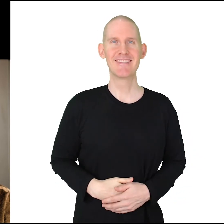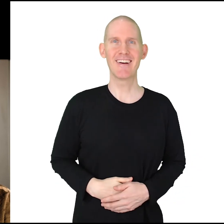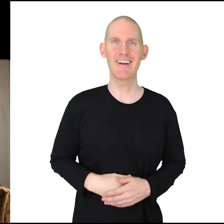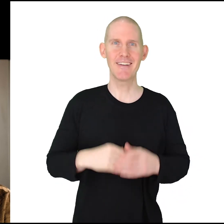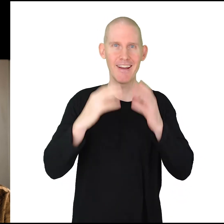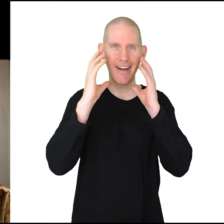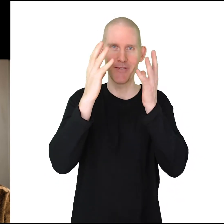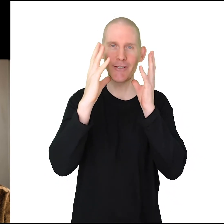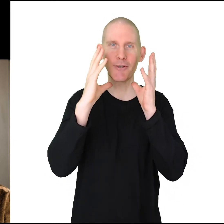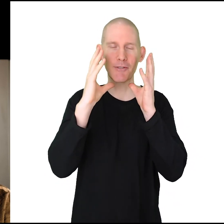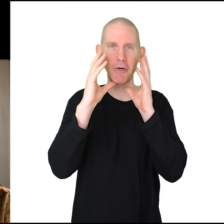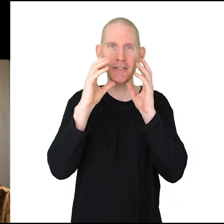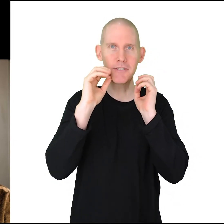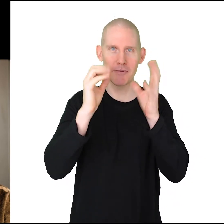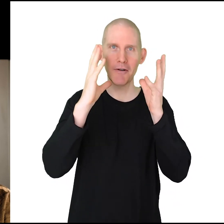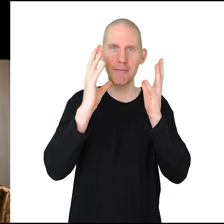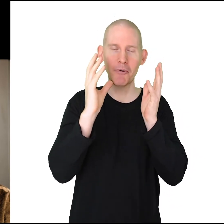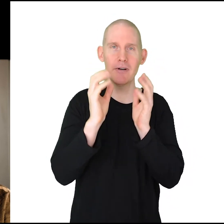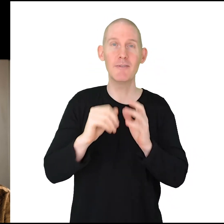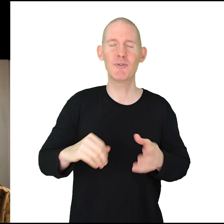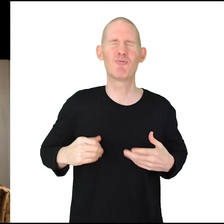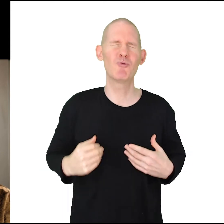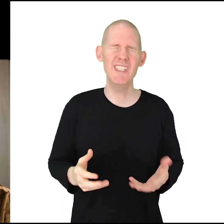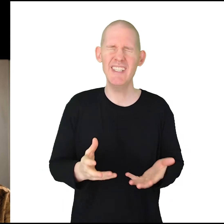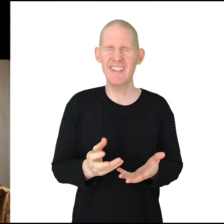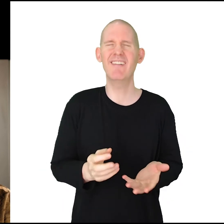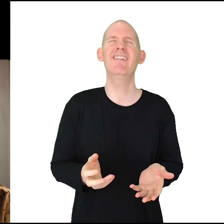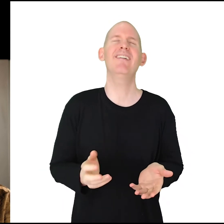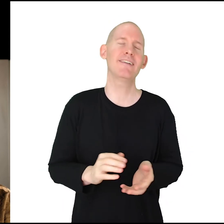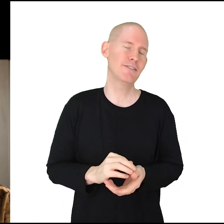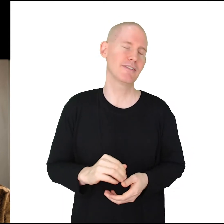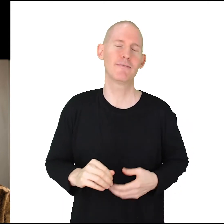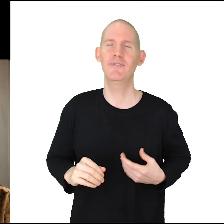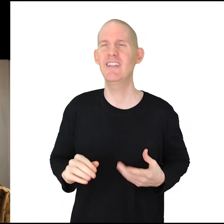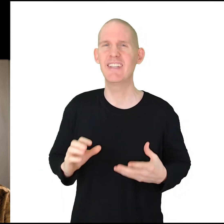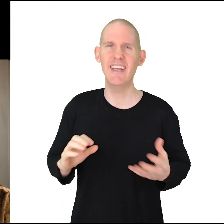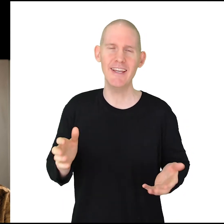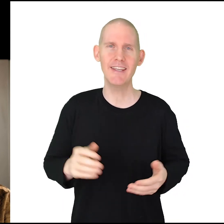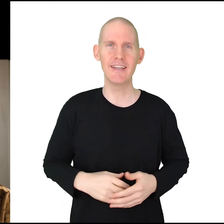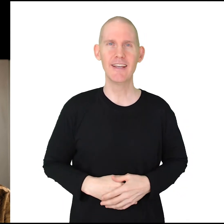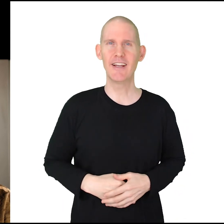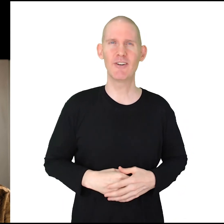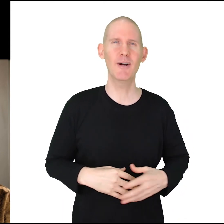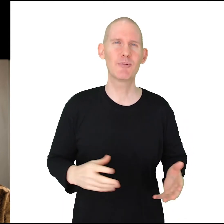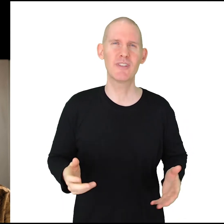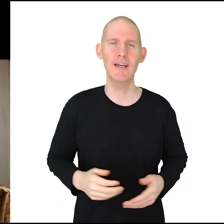right, facial expression is very important. If you're really, just feeling icky and you're upset,